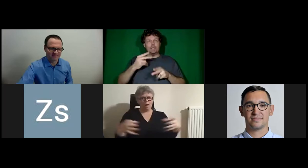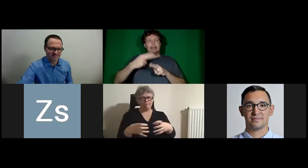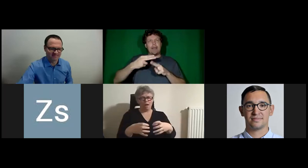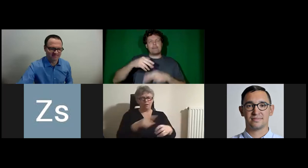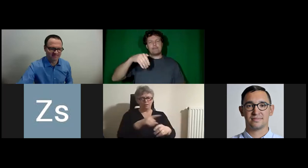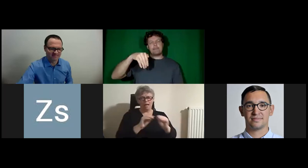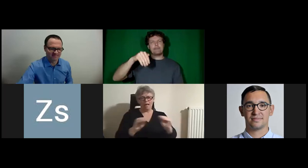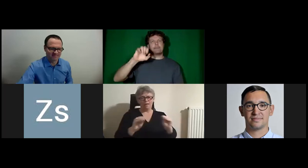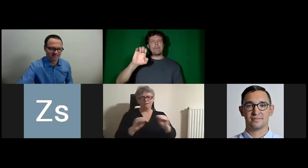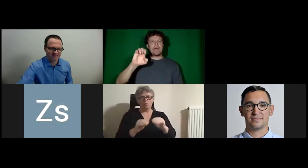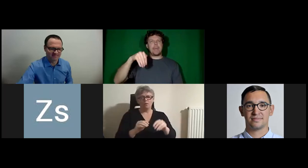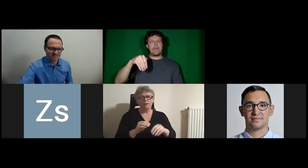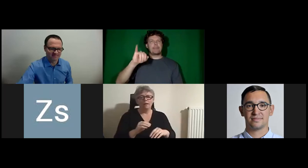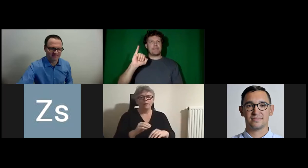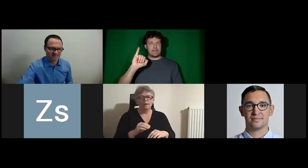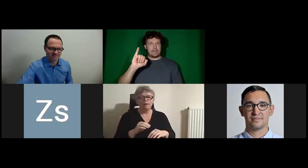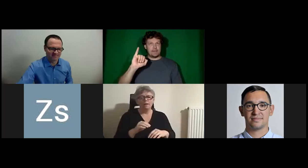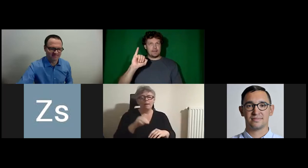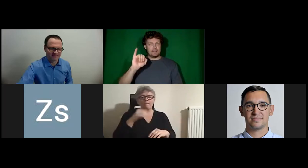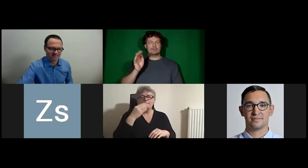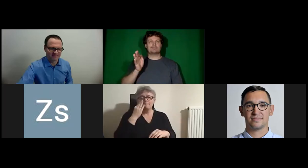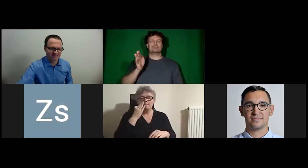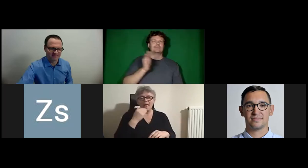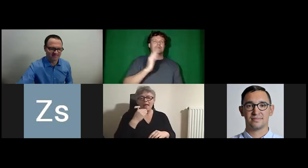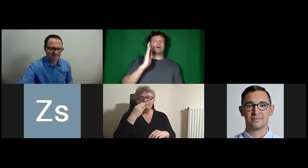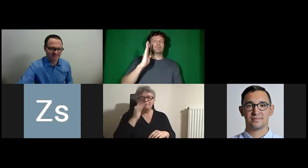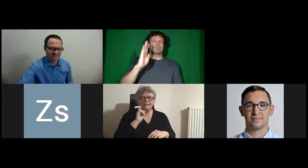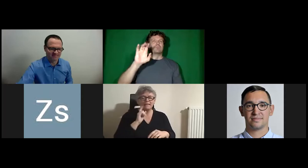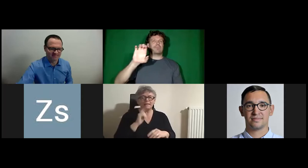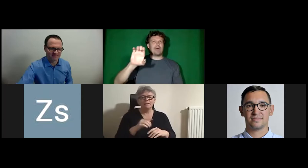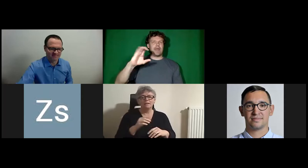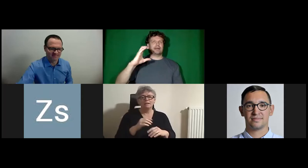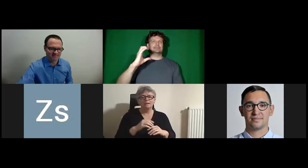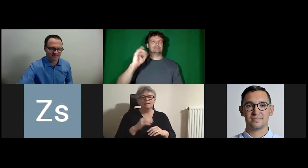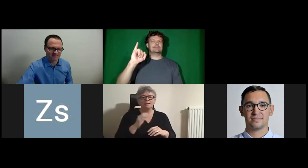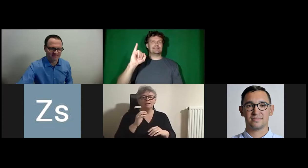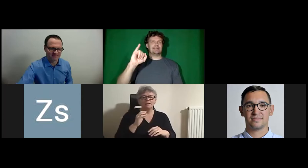the minute I was taken on with the youth, his name is Memi